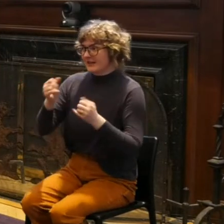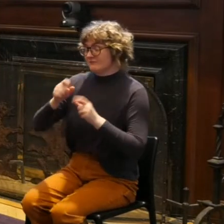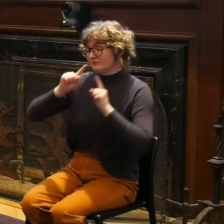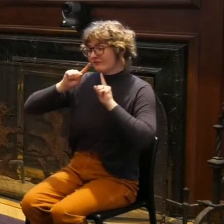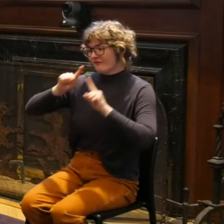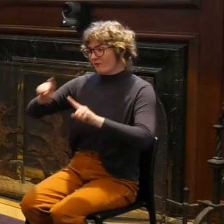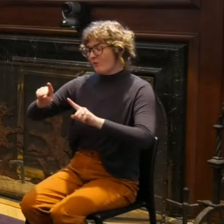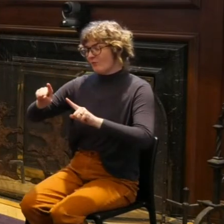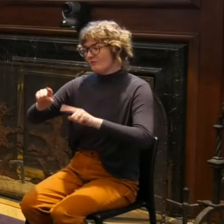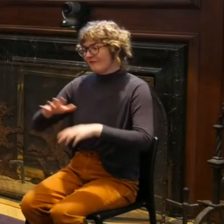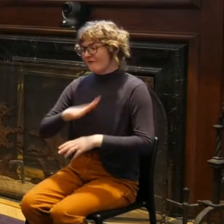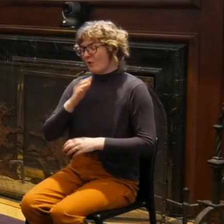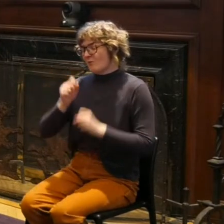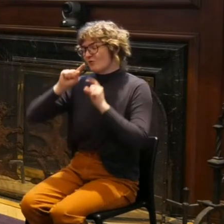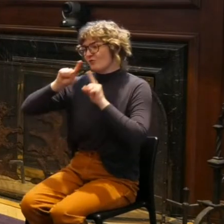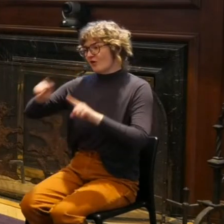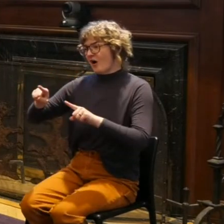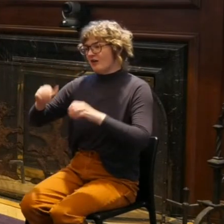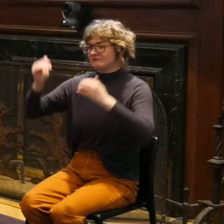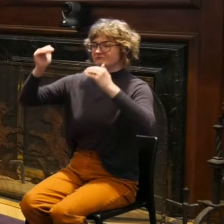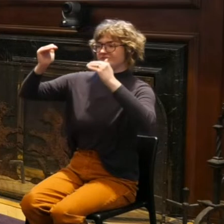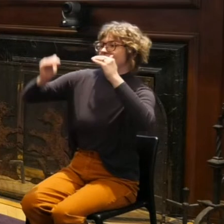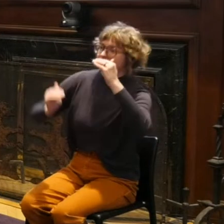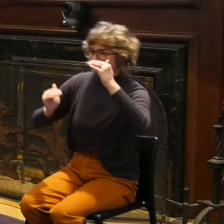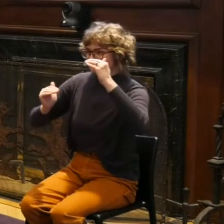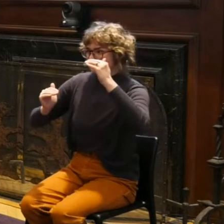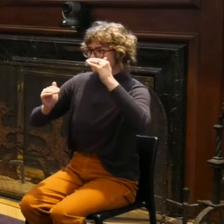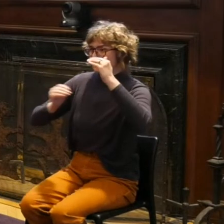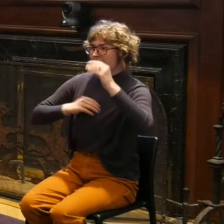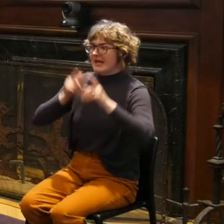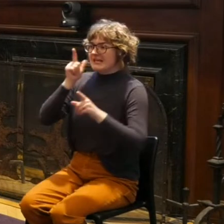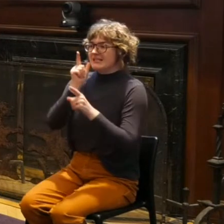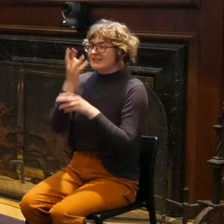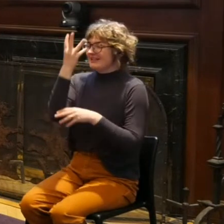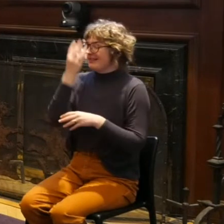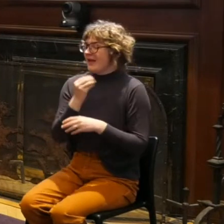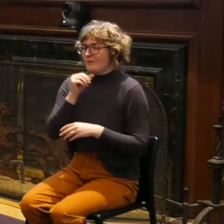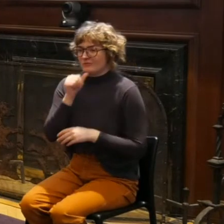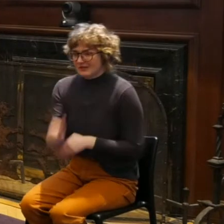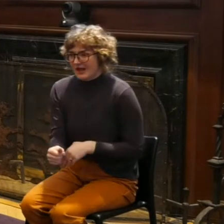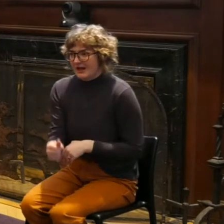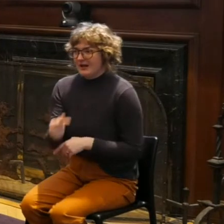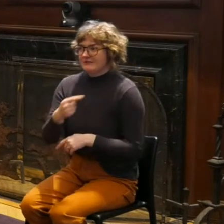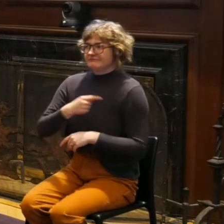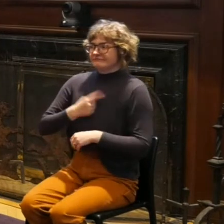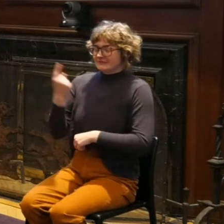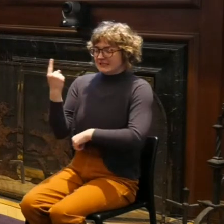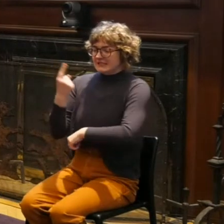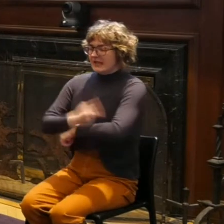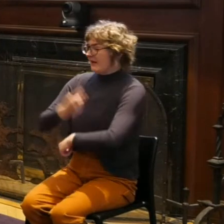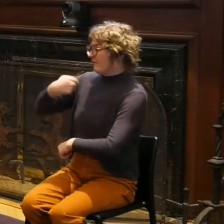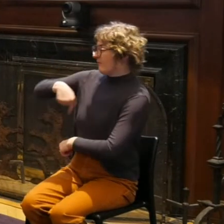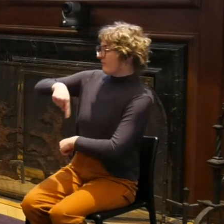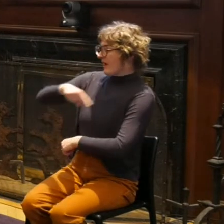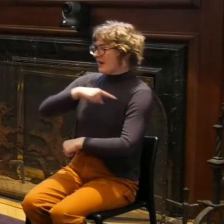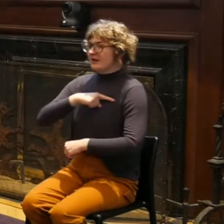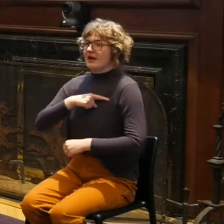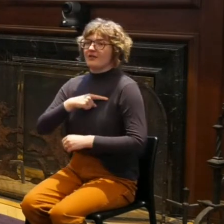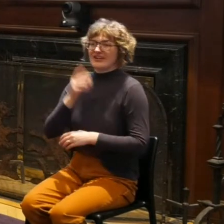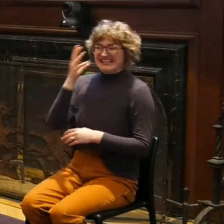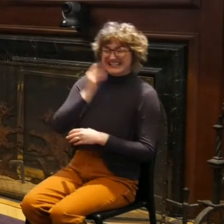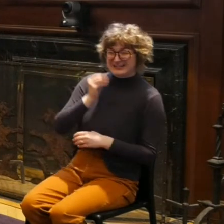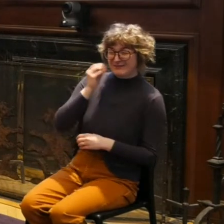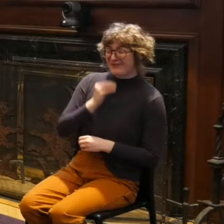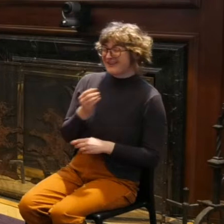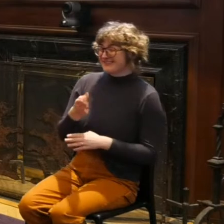regard that this inequality must cease and has not slacked. As I think the day of mine and many others' conditions, I'm at a loss